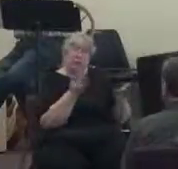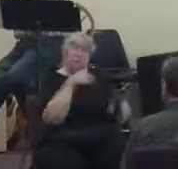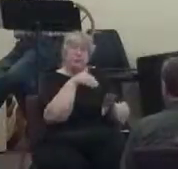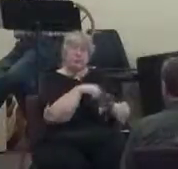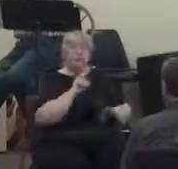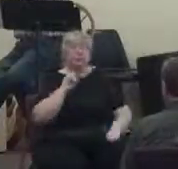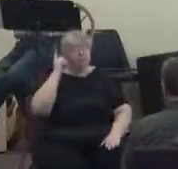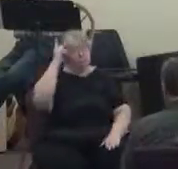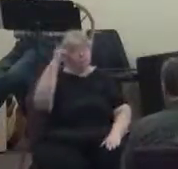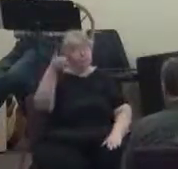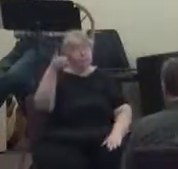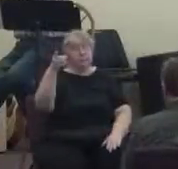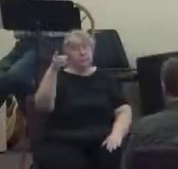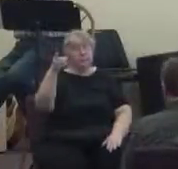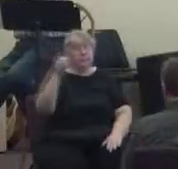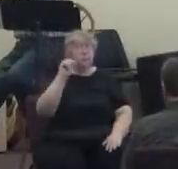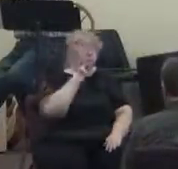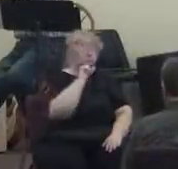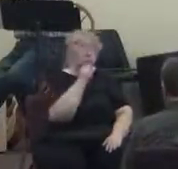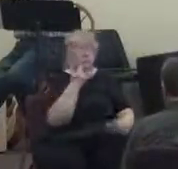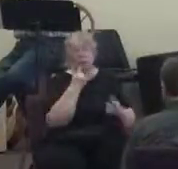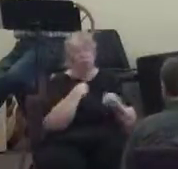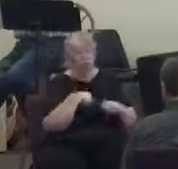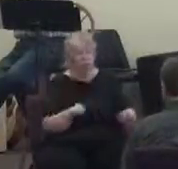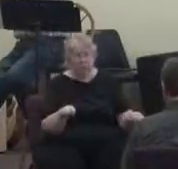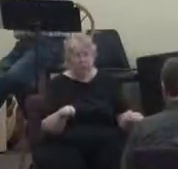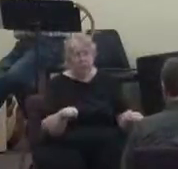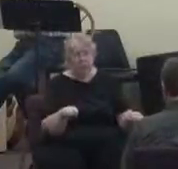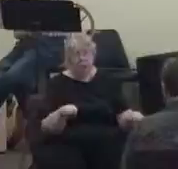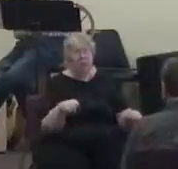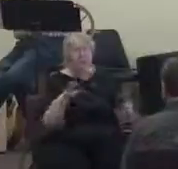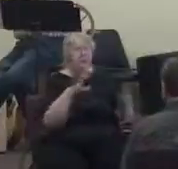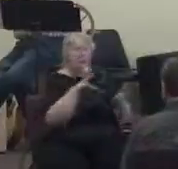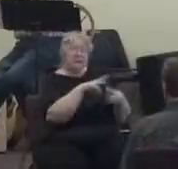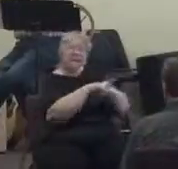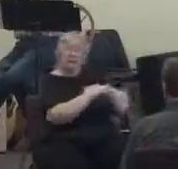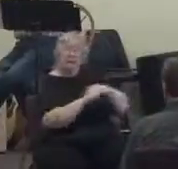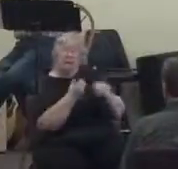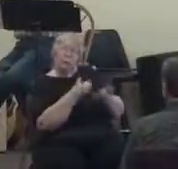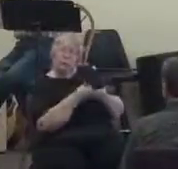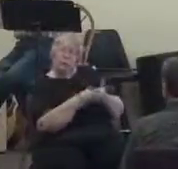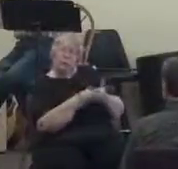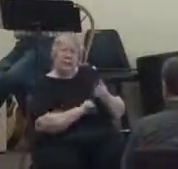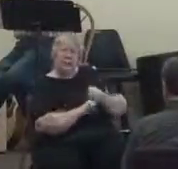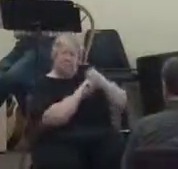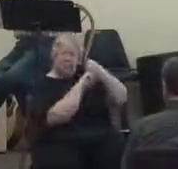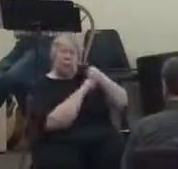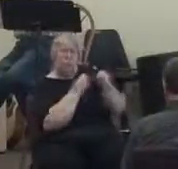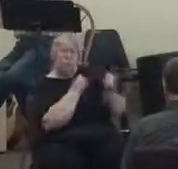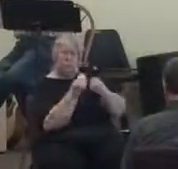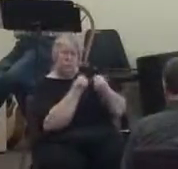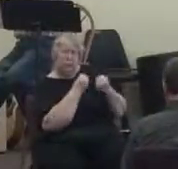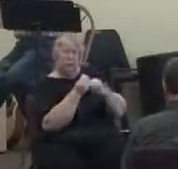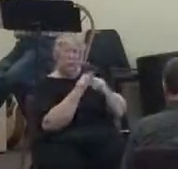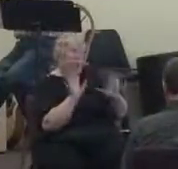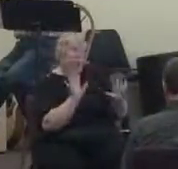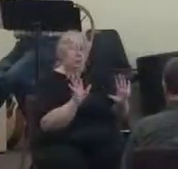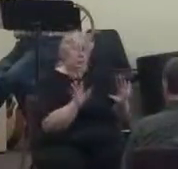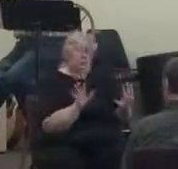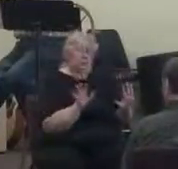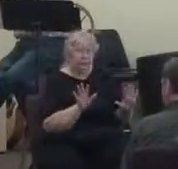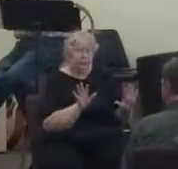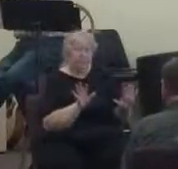that. And so we're not trying to take away anything you do to support this ministry. We support this ministry. We pray for Destiny. And